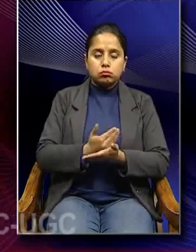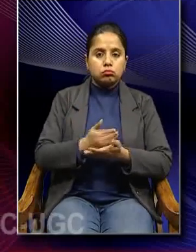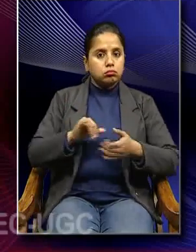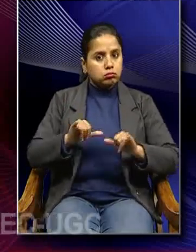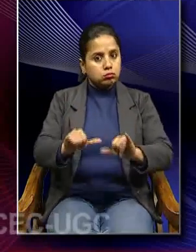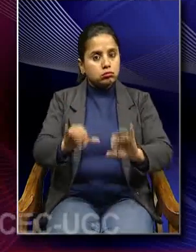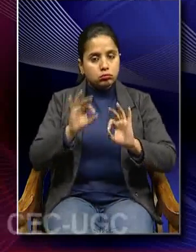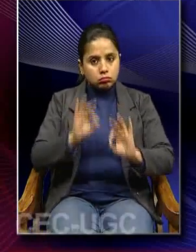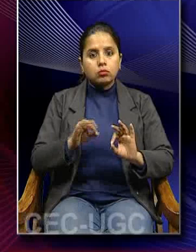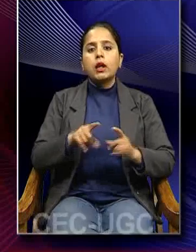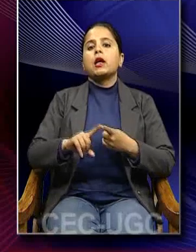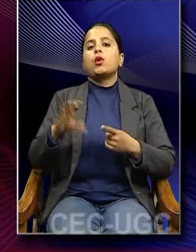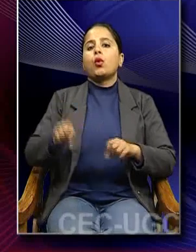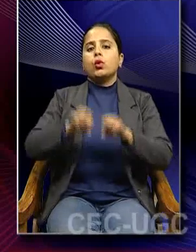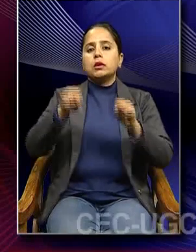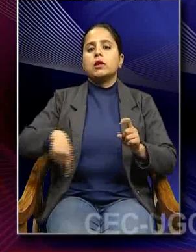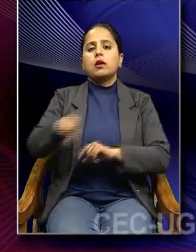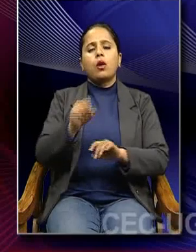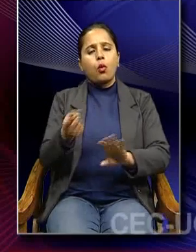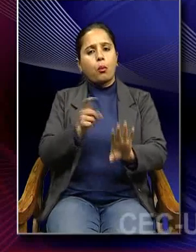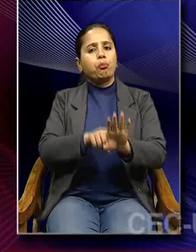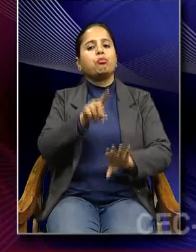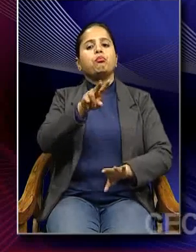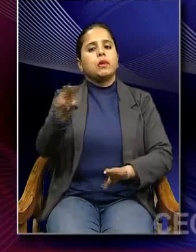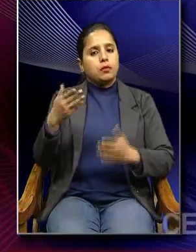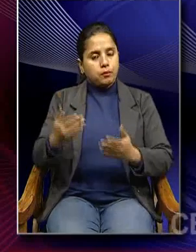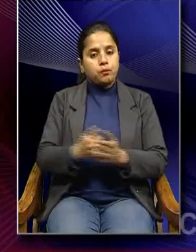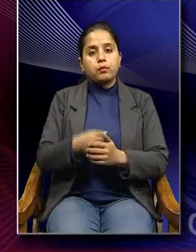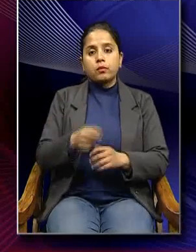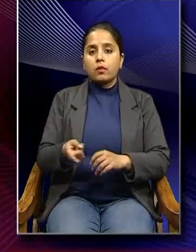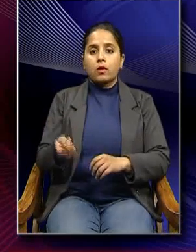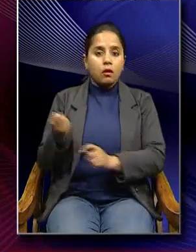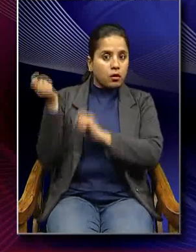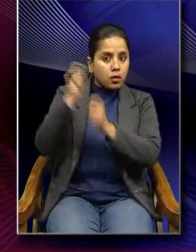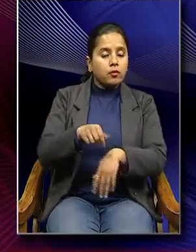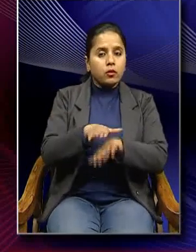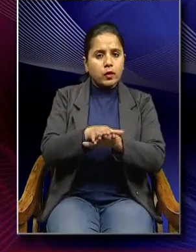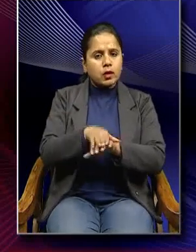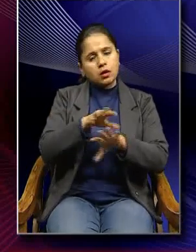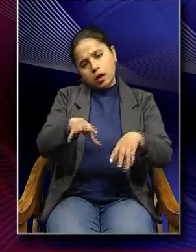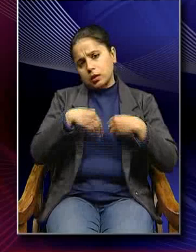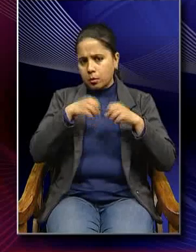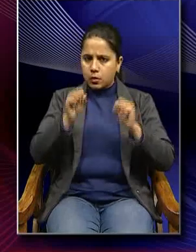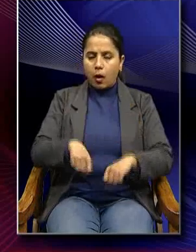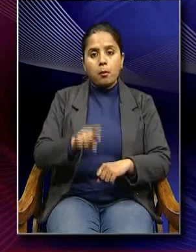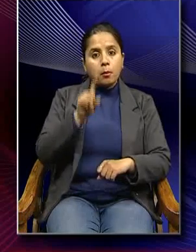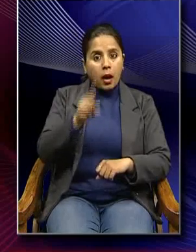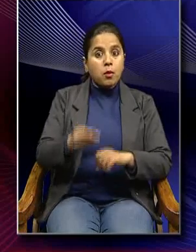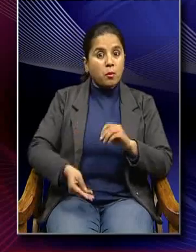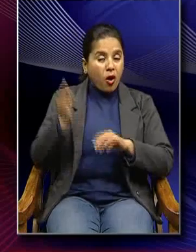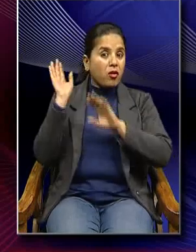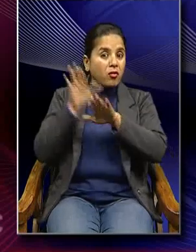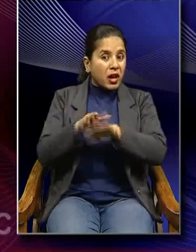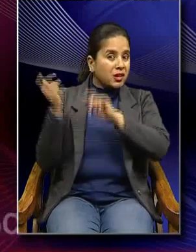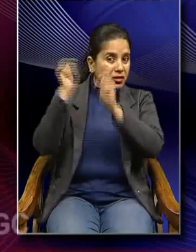ecosystem is the main idea behind it. Thus, fishing is acceptable, but overfishing